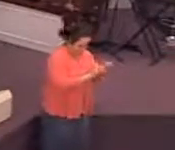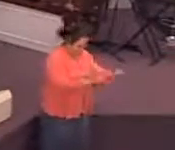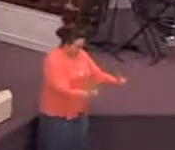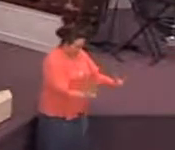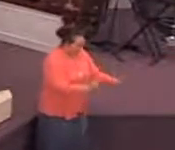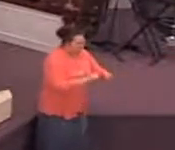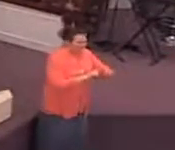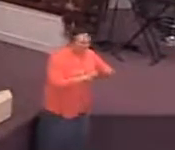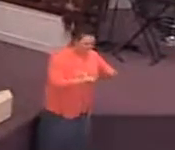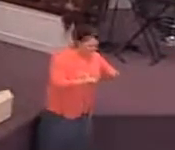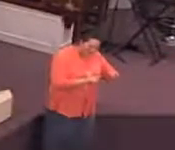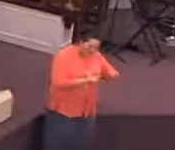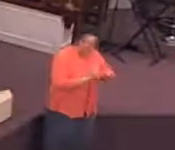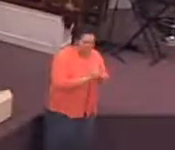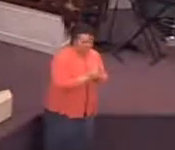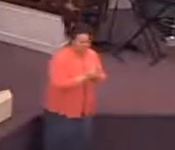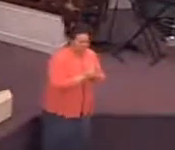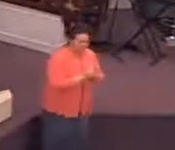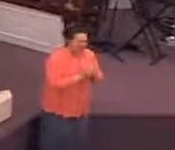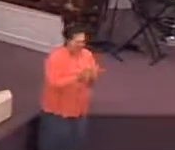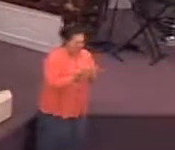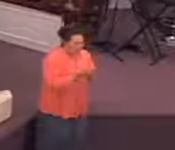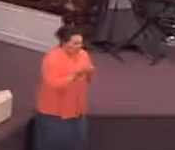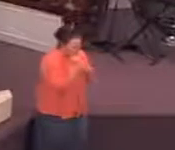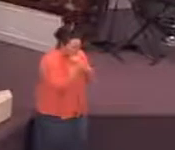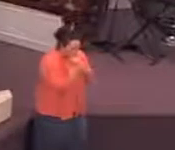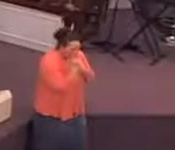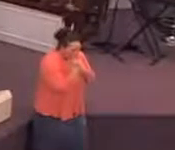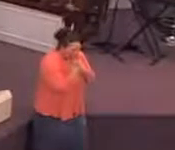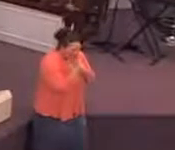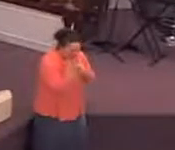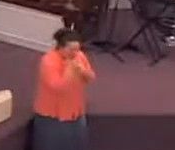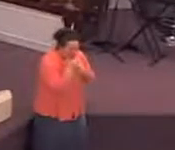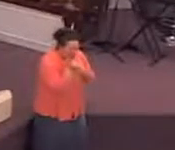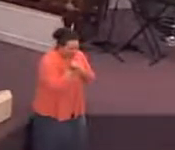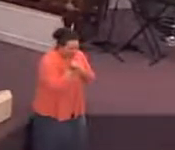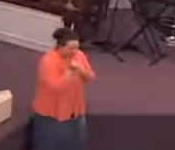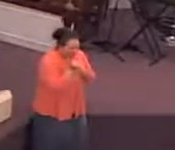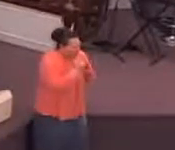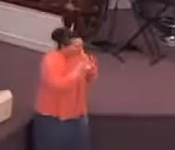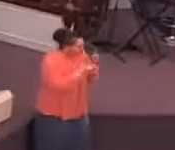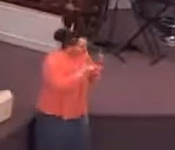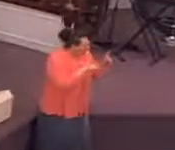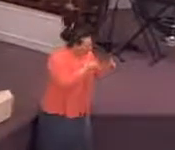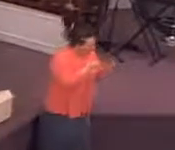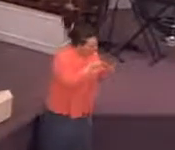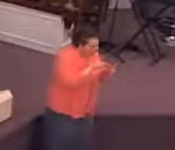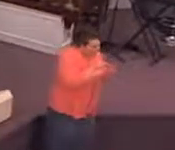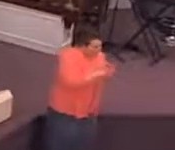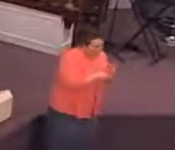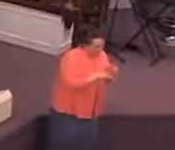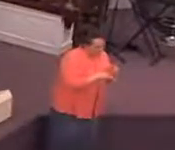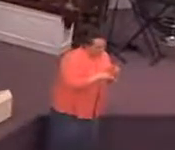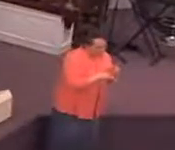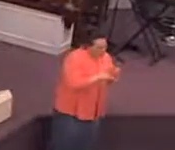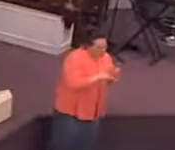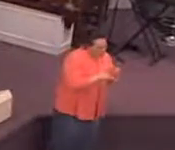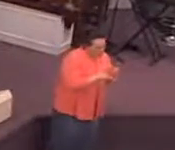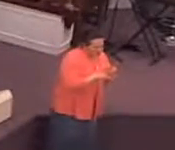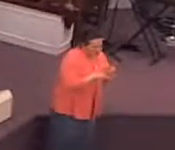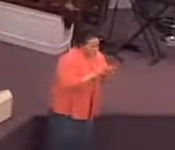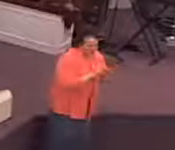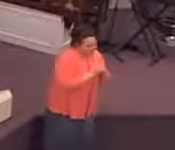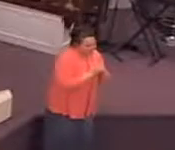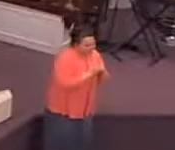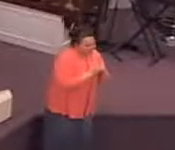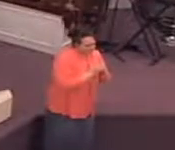to somehow to have a little better understanding that there are people who are being really greatly abused in